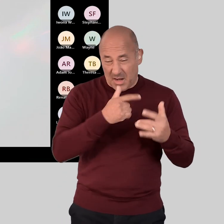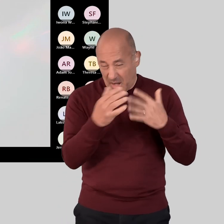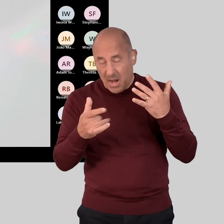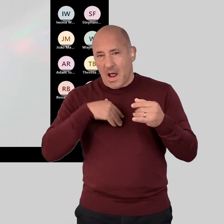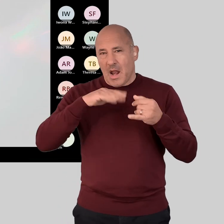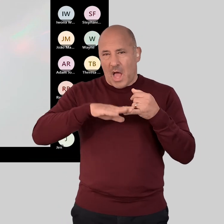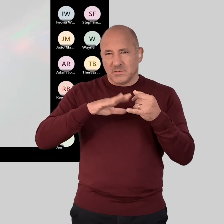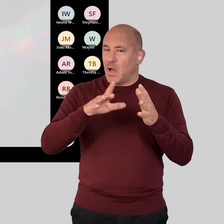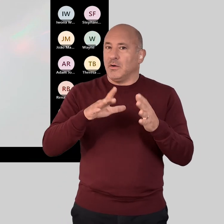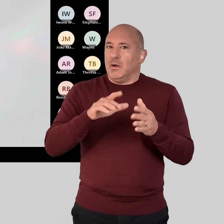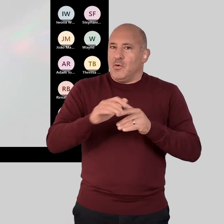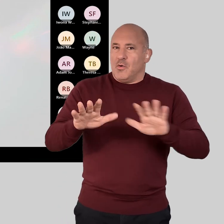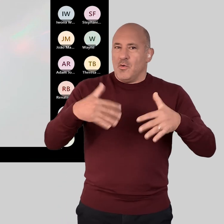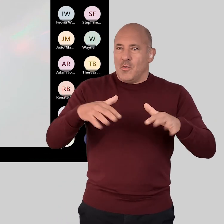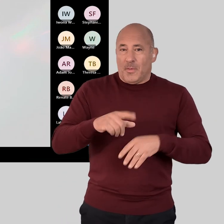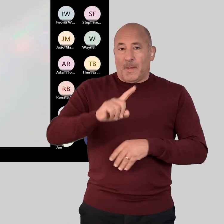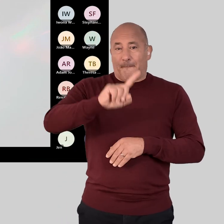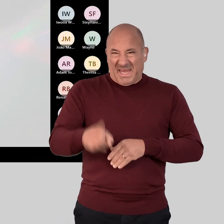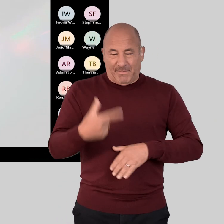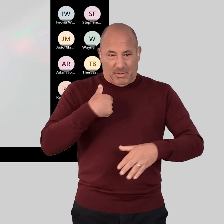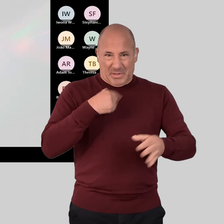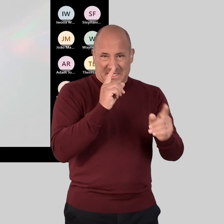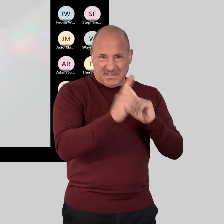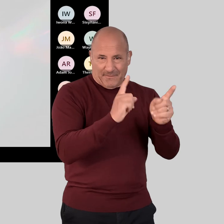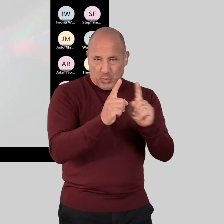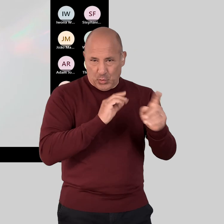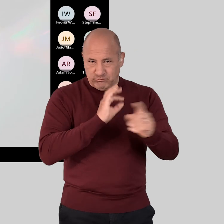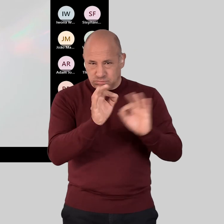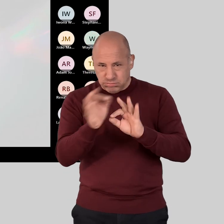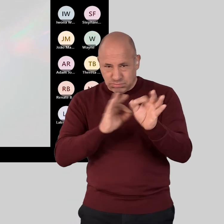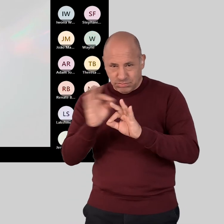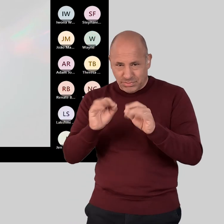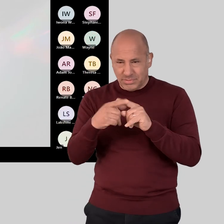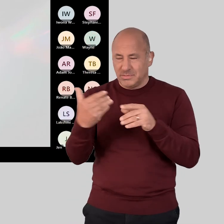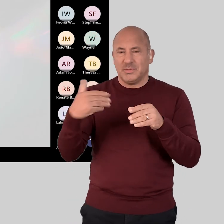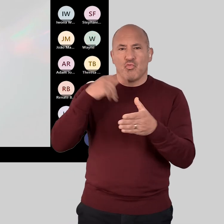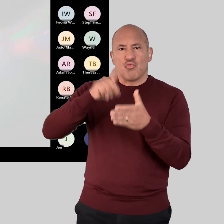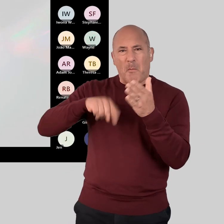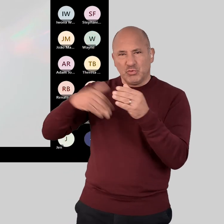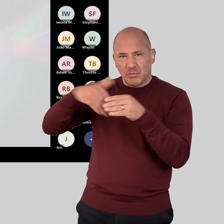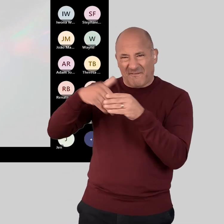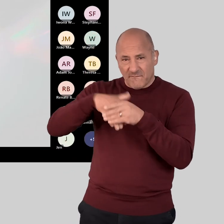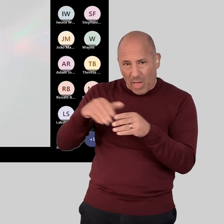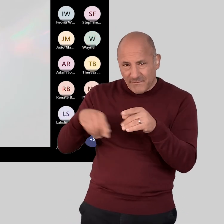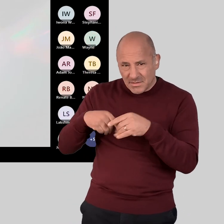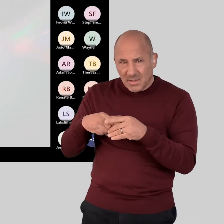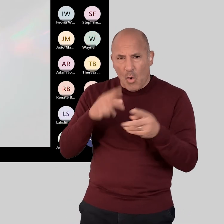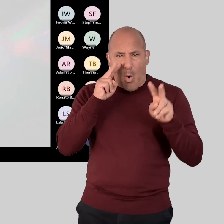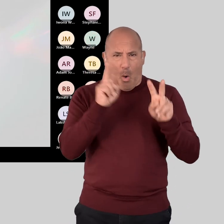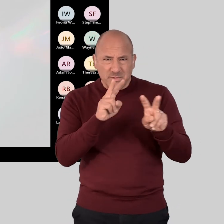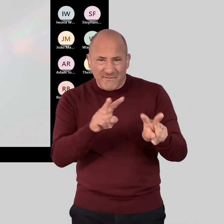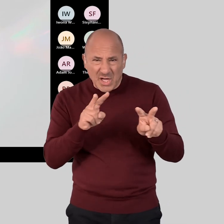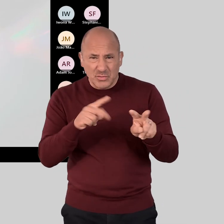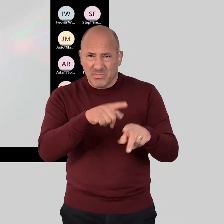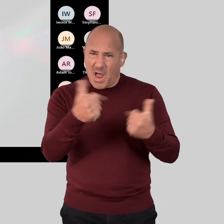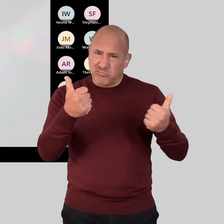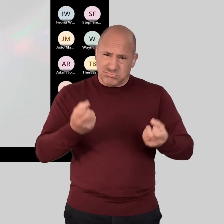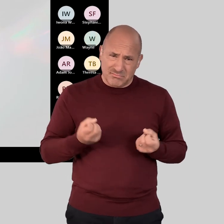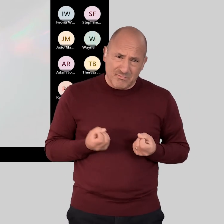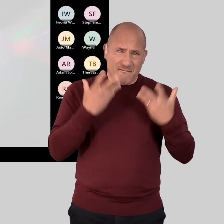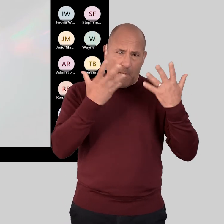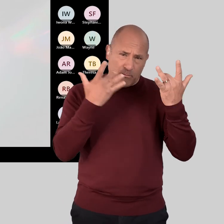And lastly, but definitely not least, all of the people who we interviewed and who were involved in the commissions, the observations, who have given their time and thoughts and energy